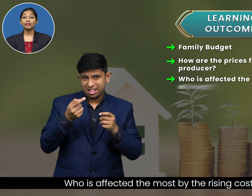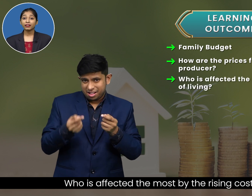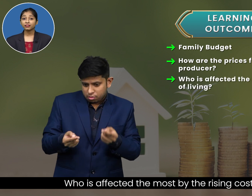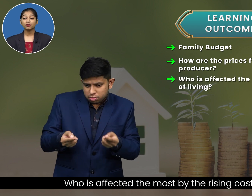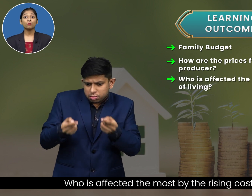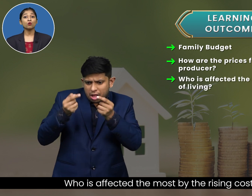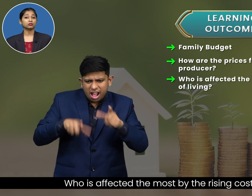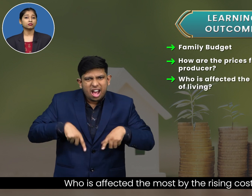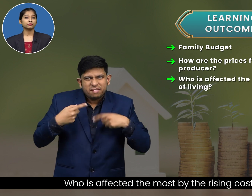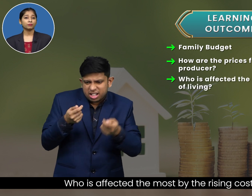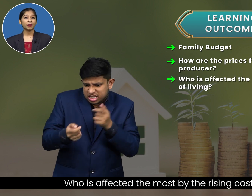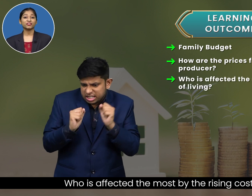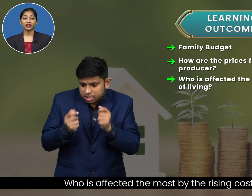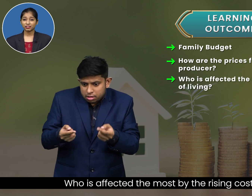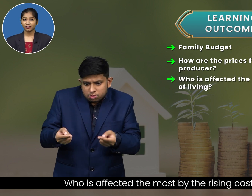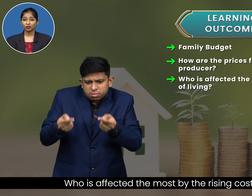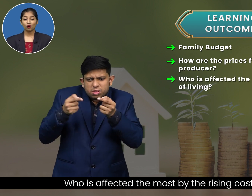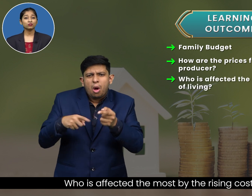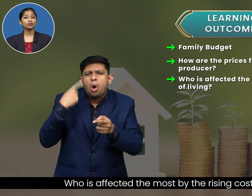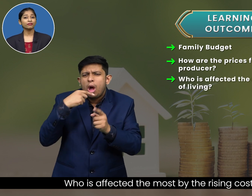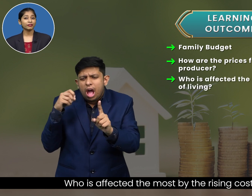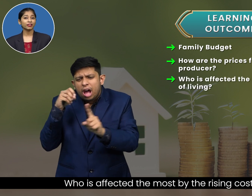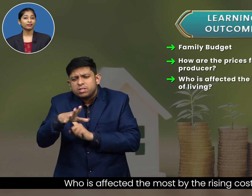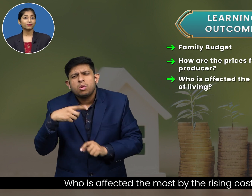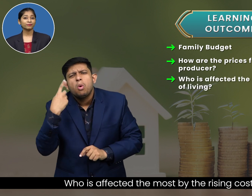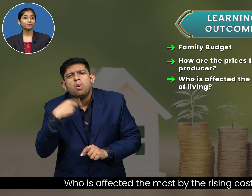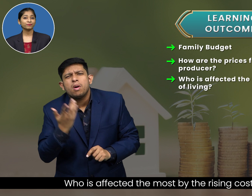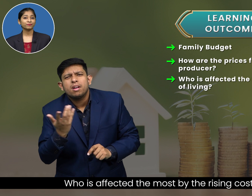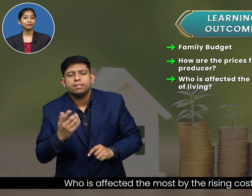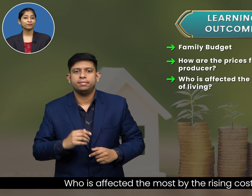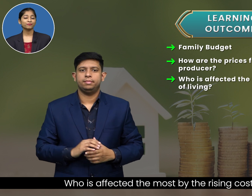is affected the most by the rising cost of living?